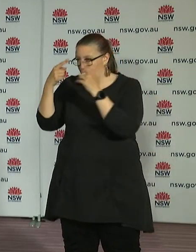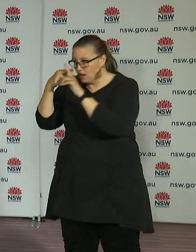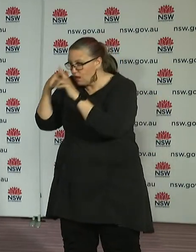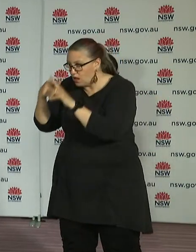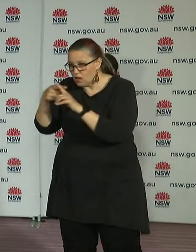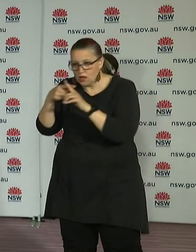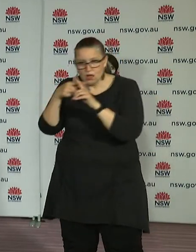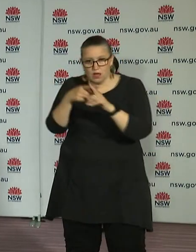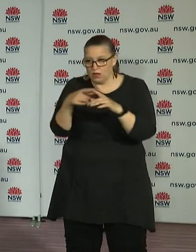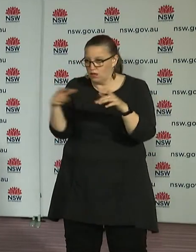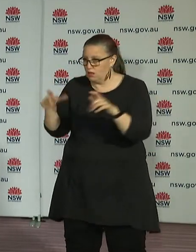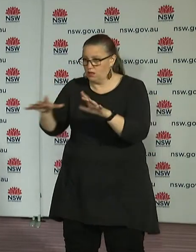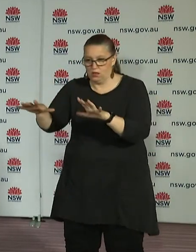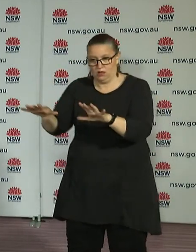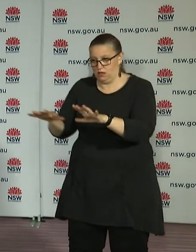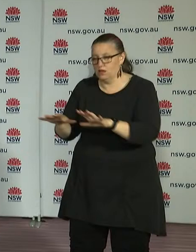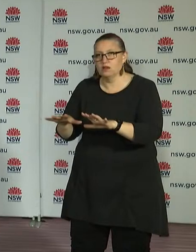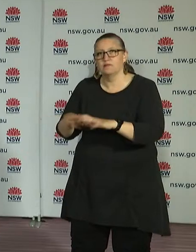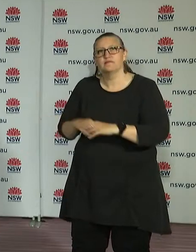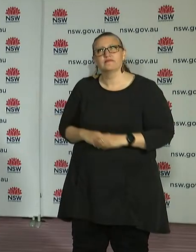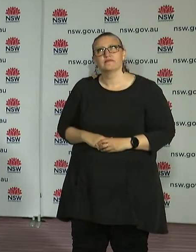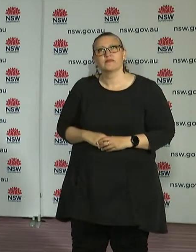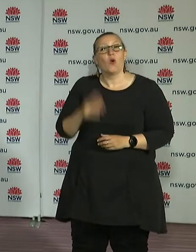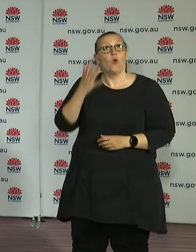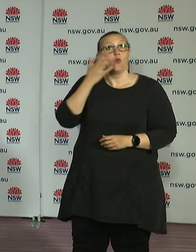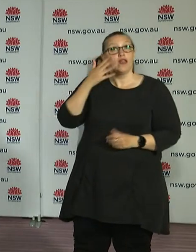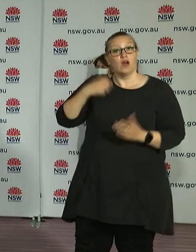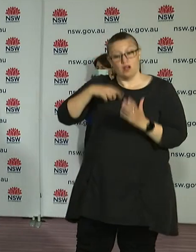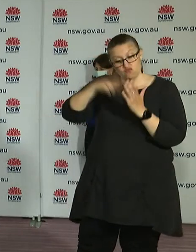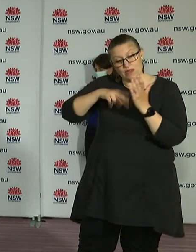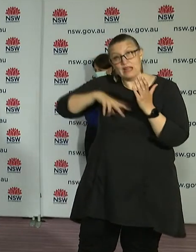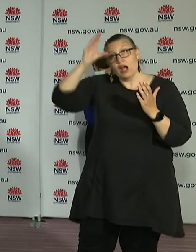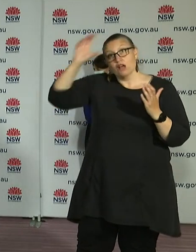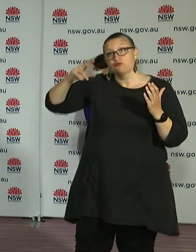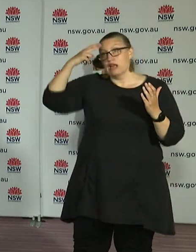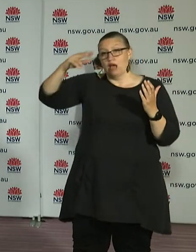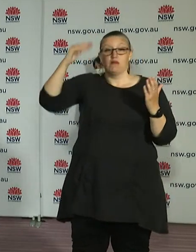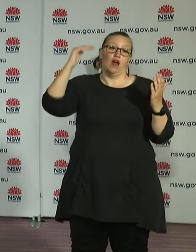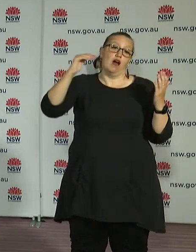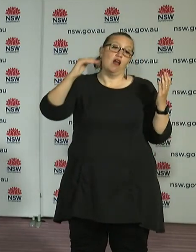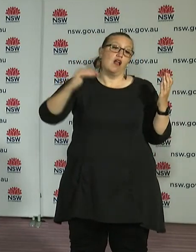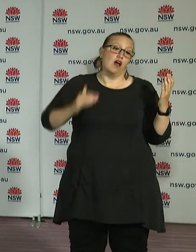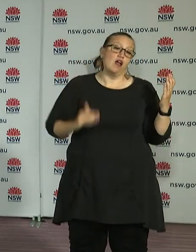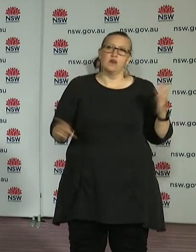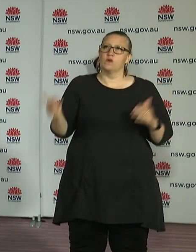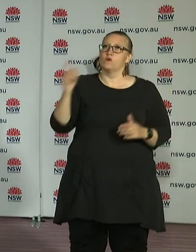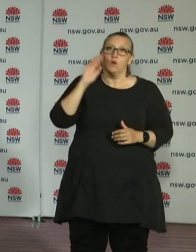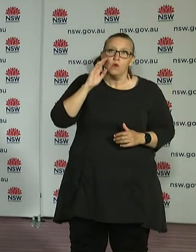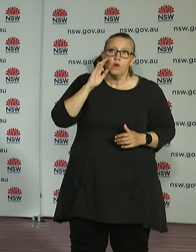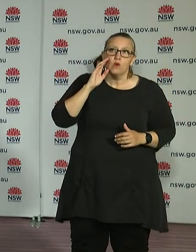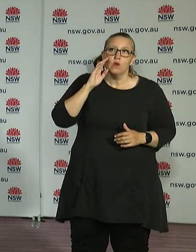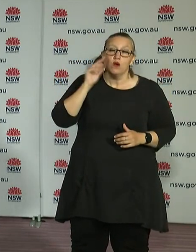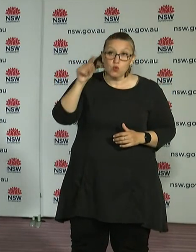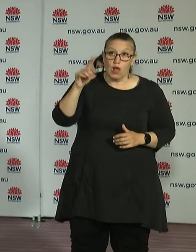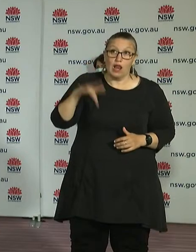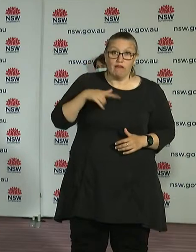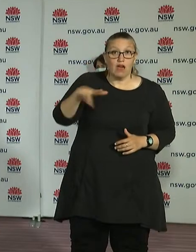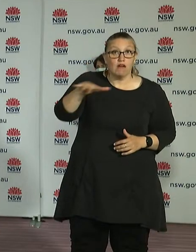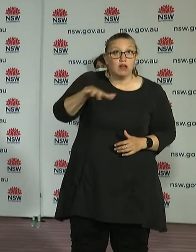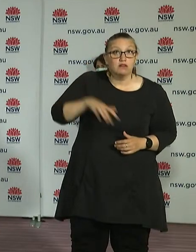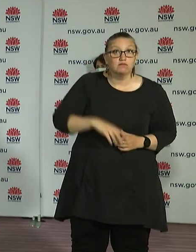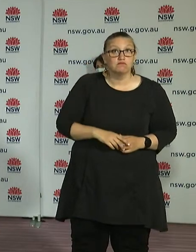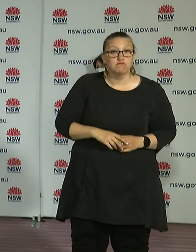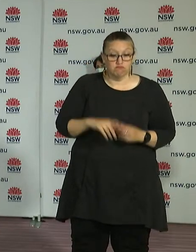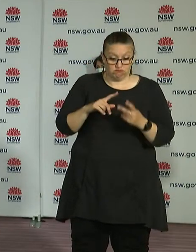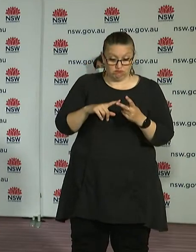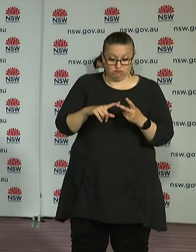I just want people to be aware that if you are in these areas, if you have any symptoms at all, or if you've